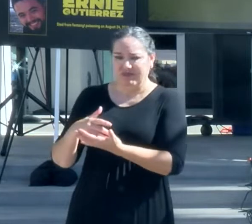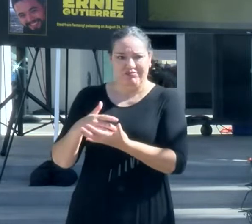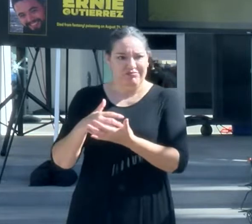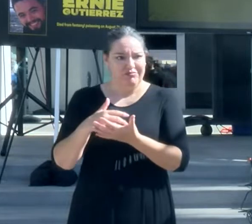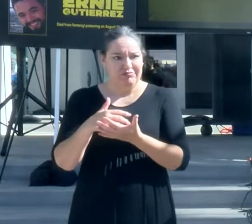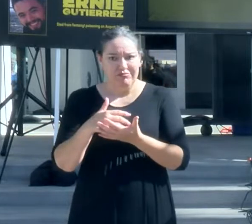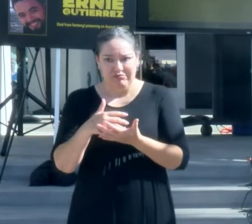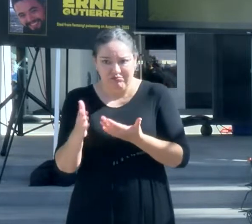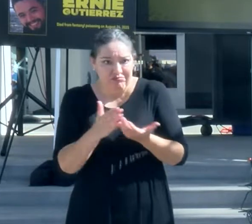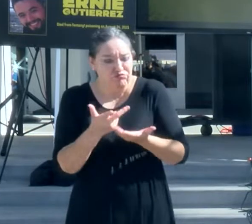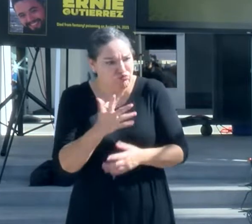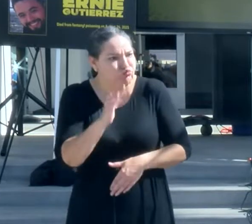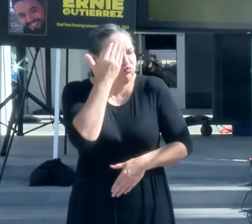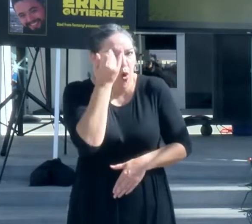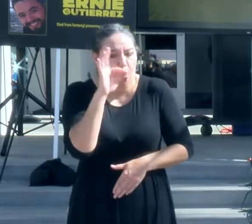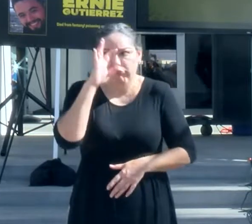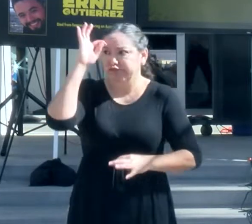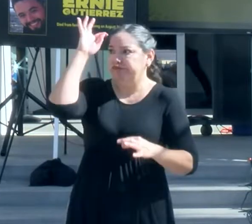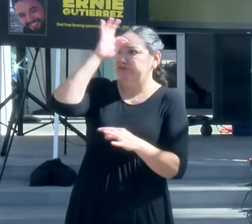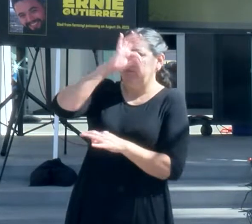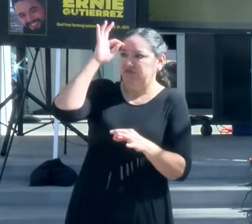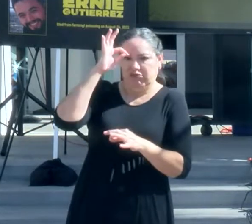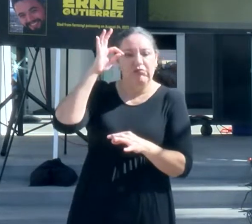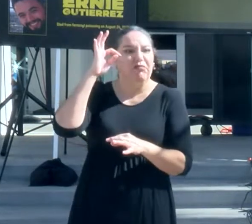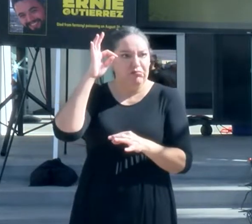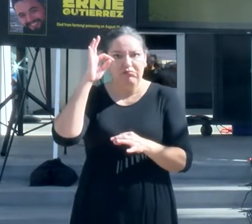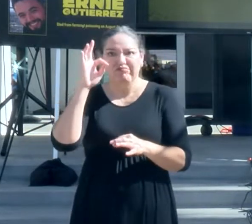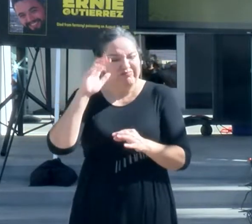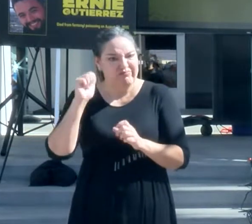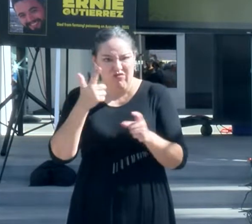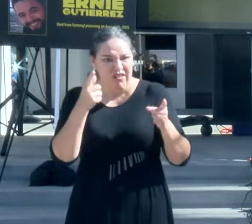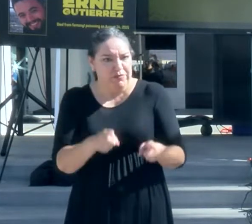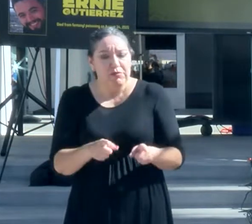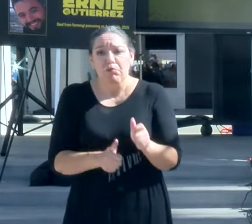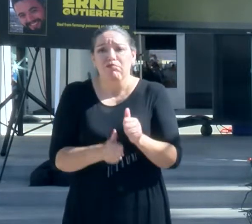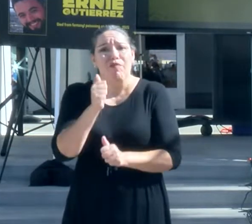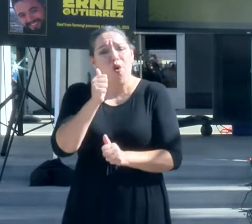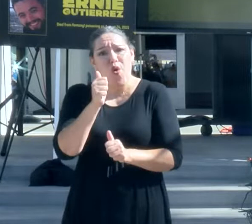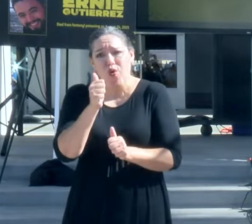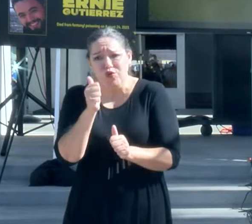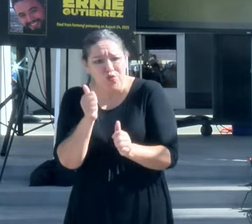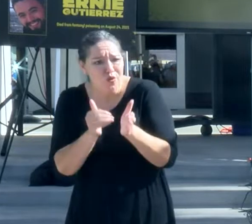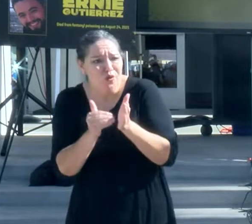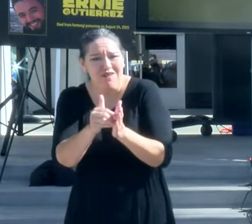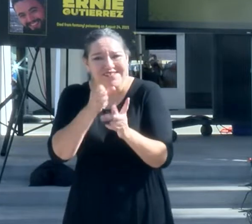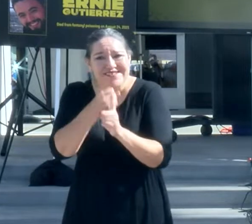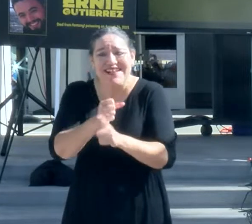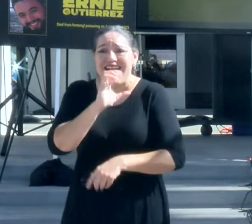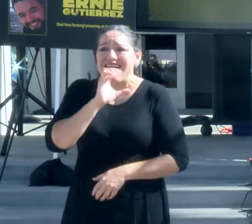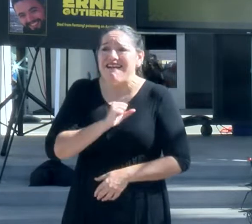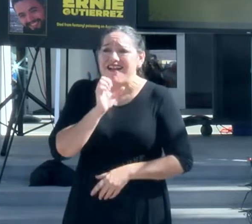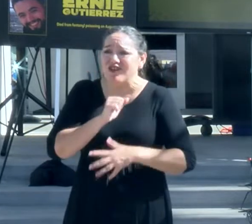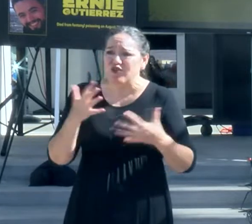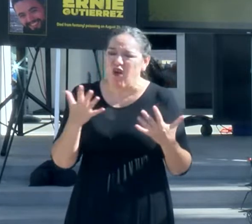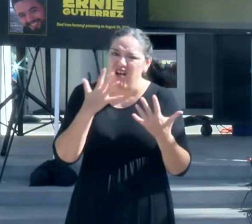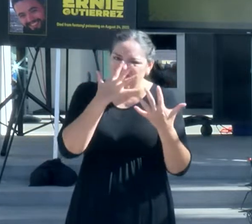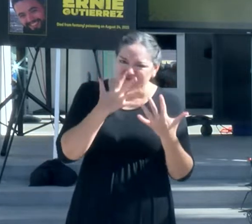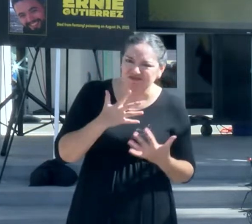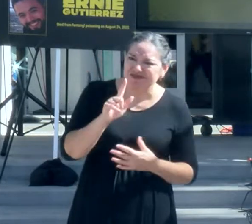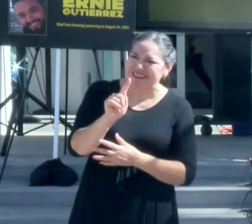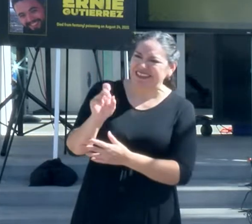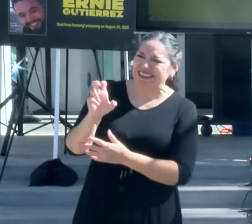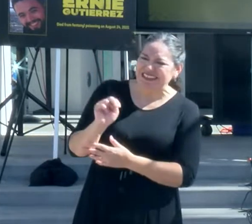and unknowingly. The most common age of those affected, sadly, are teens, 20s, 30s, and